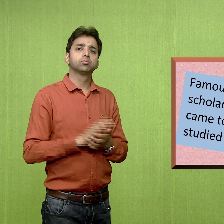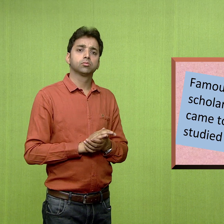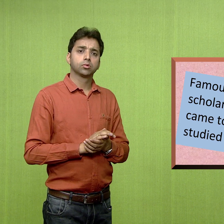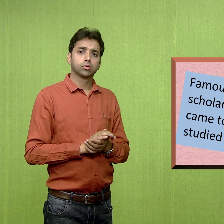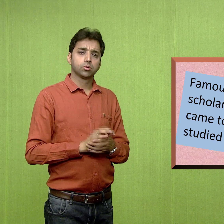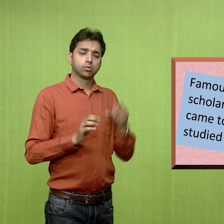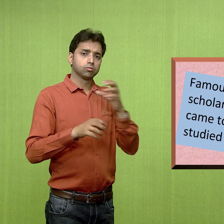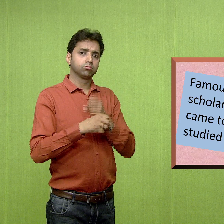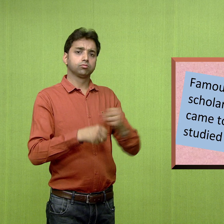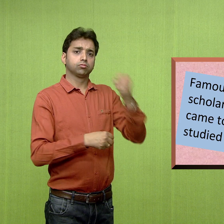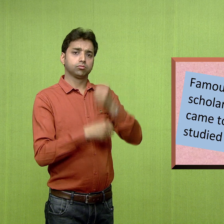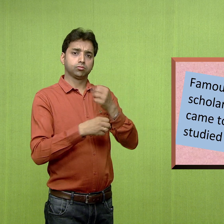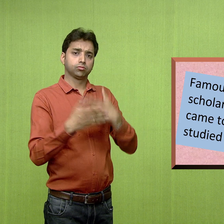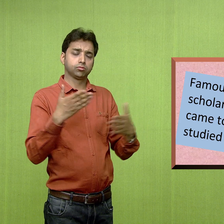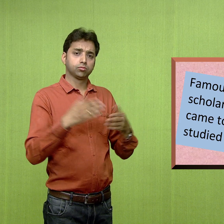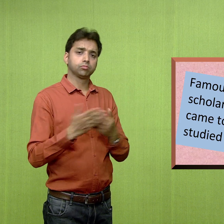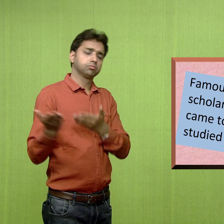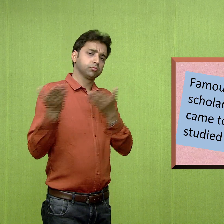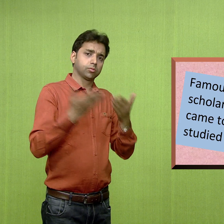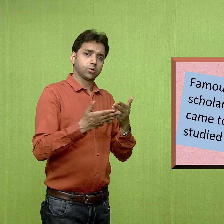came to India during this time